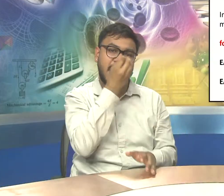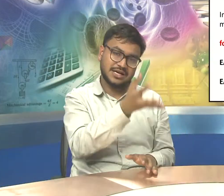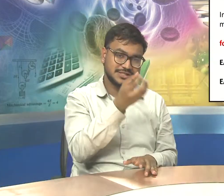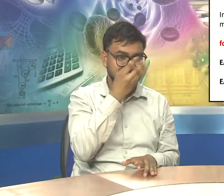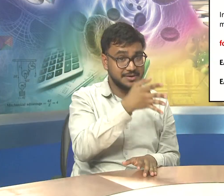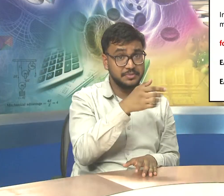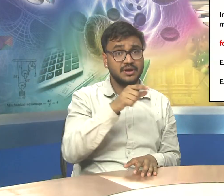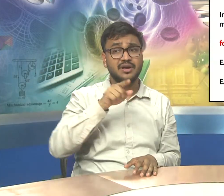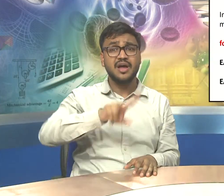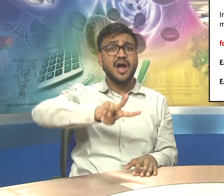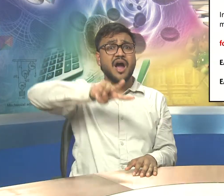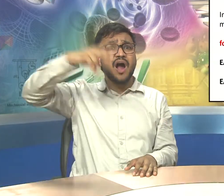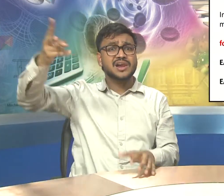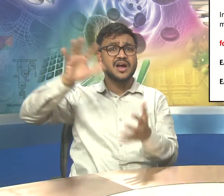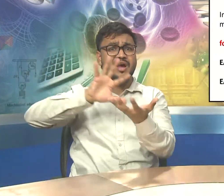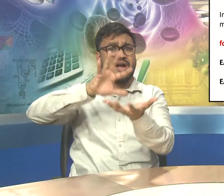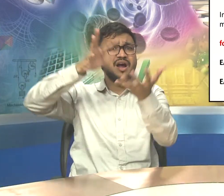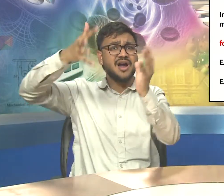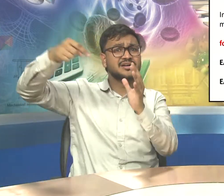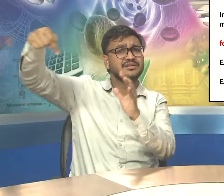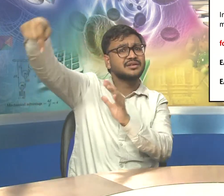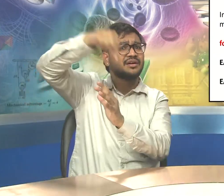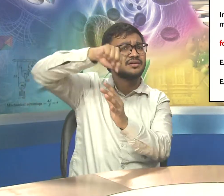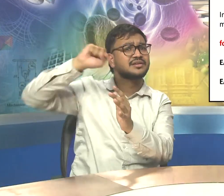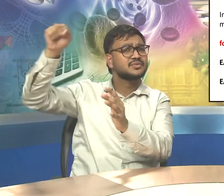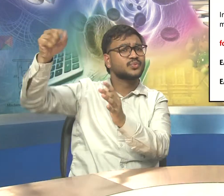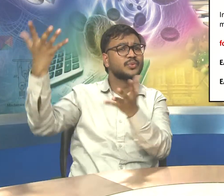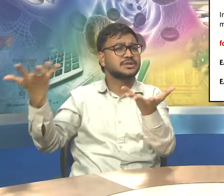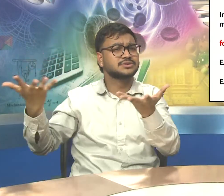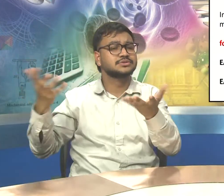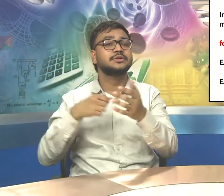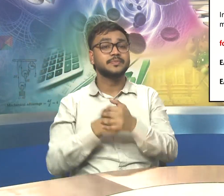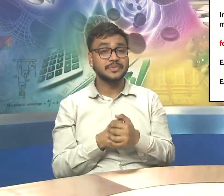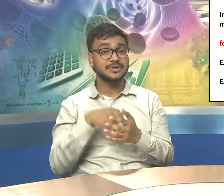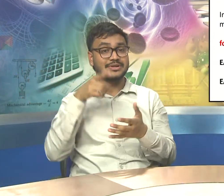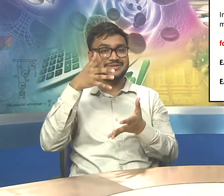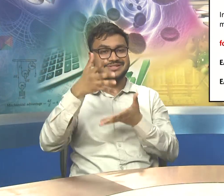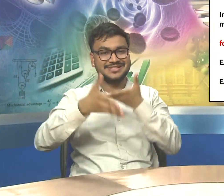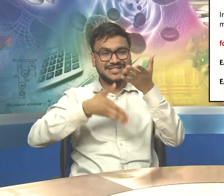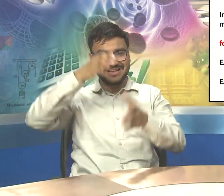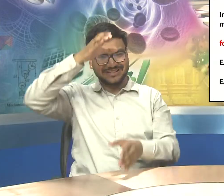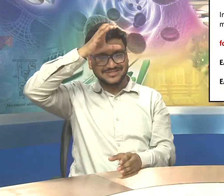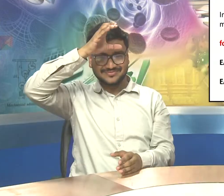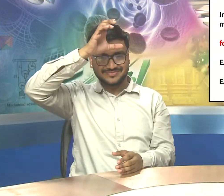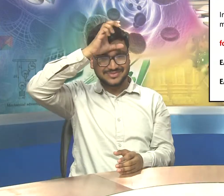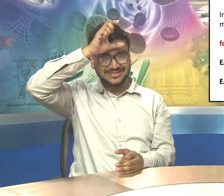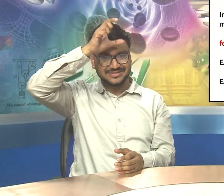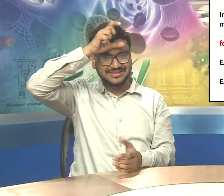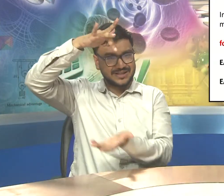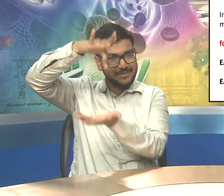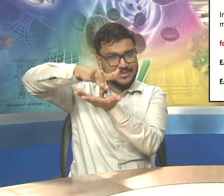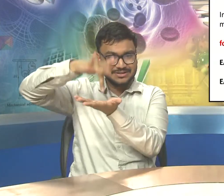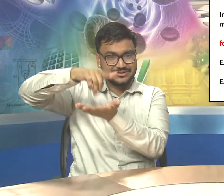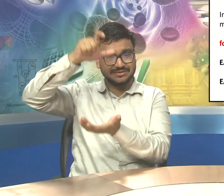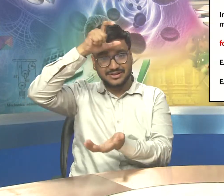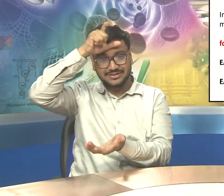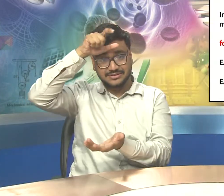the sign of easy in India is through our nose, but it varies from place to place.